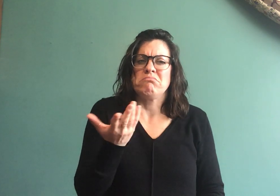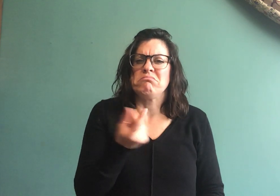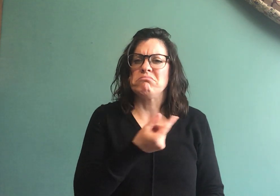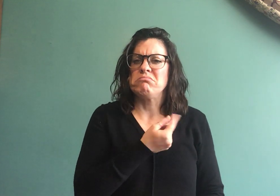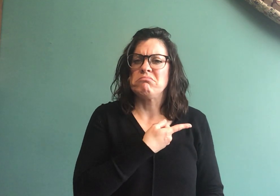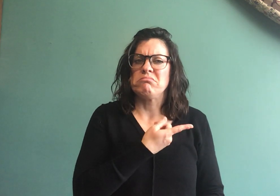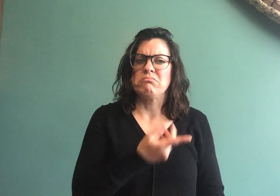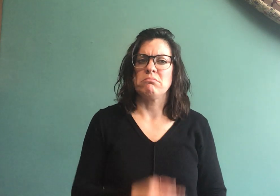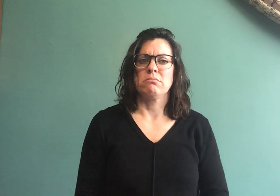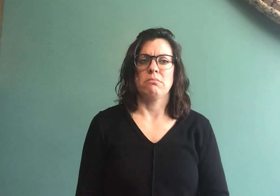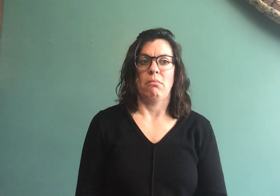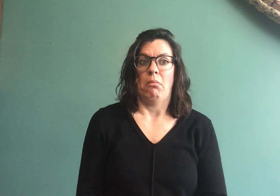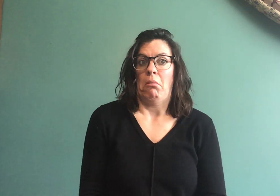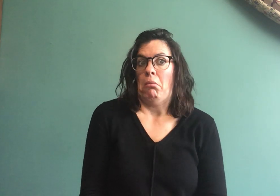Anything you want to inspect?